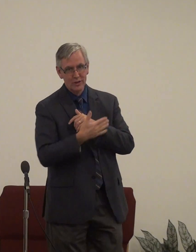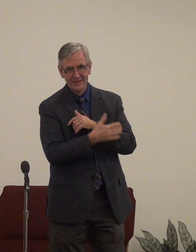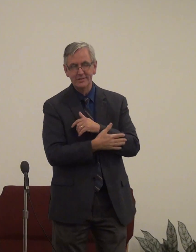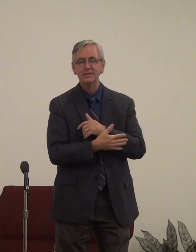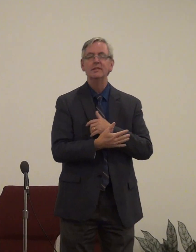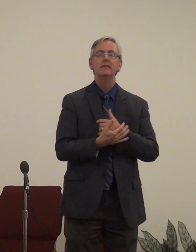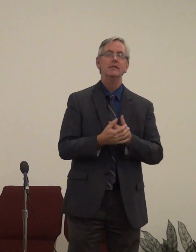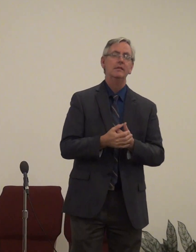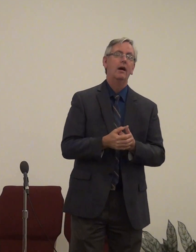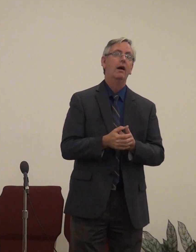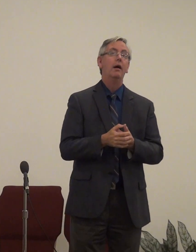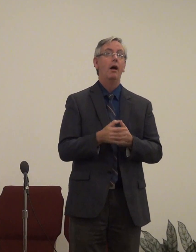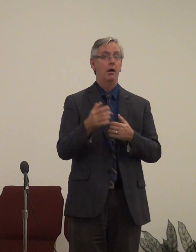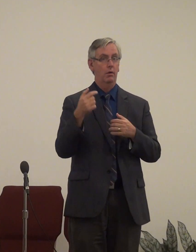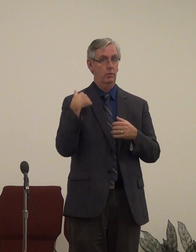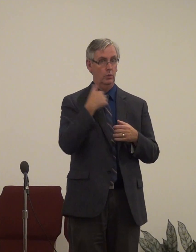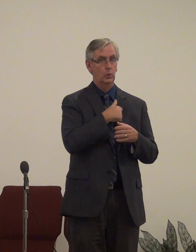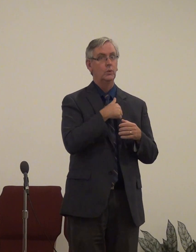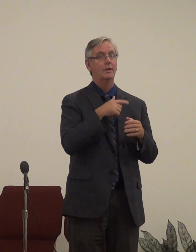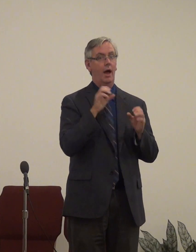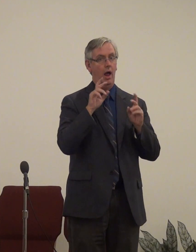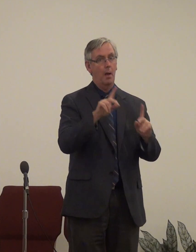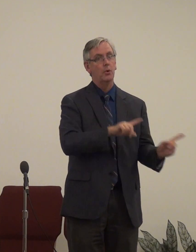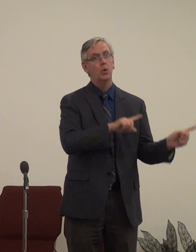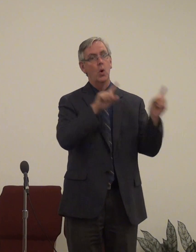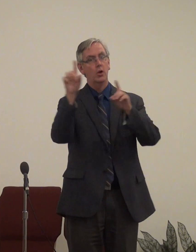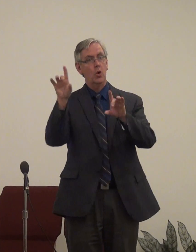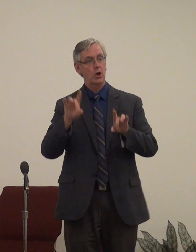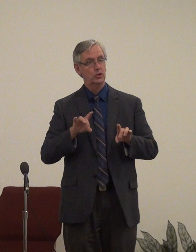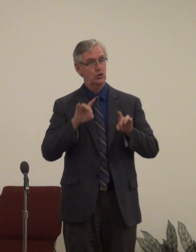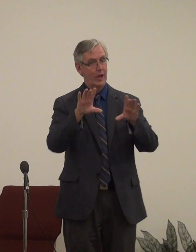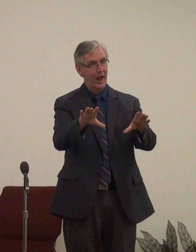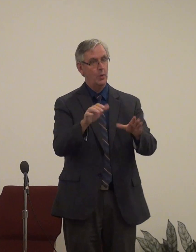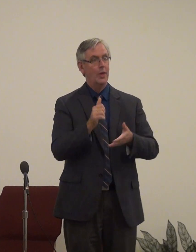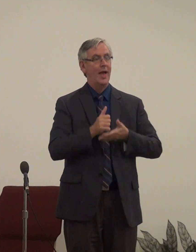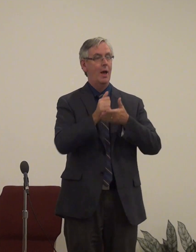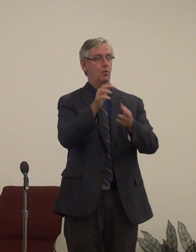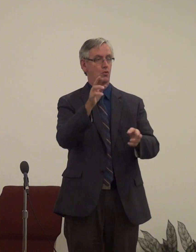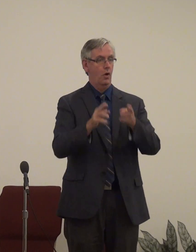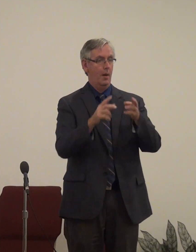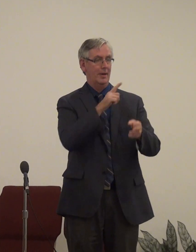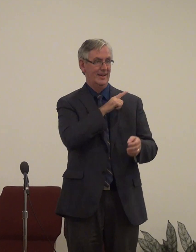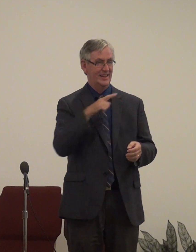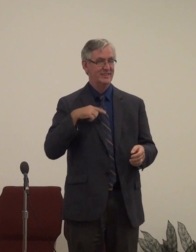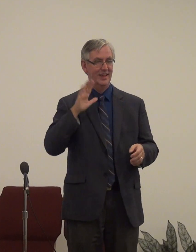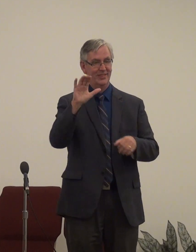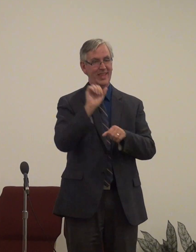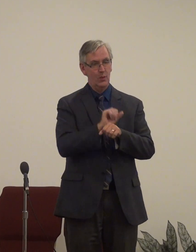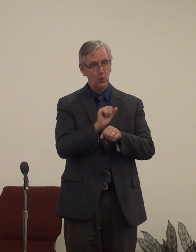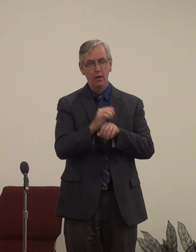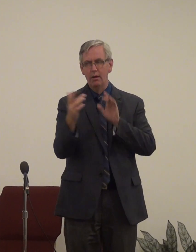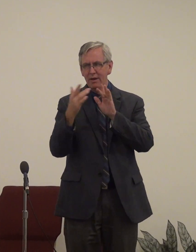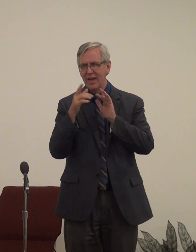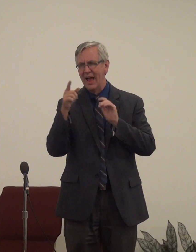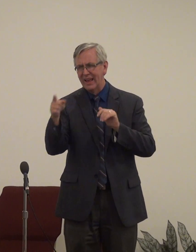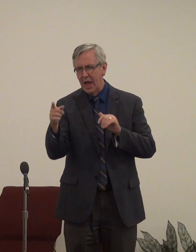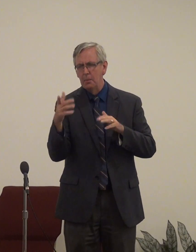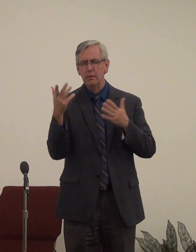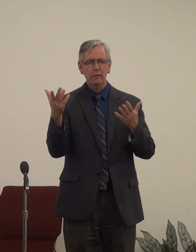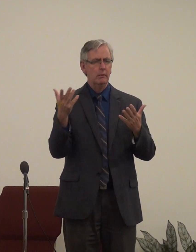them from different countries. And we've had the opportunity to go to Australia. There we helped Robert, Lisa